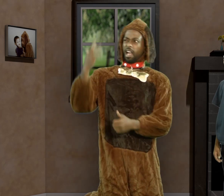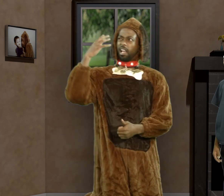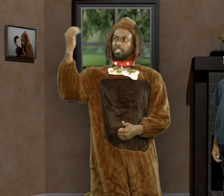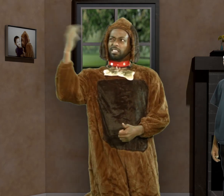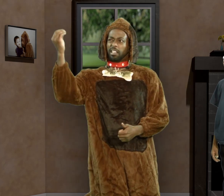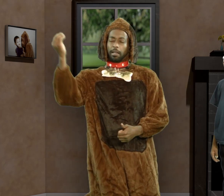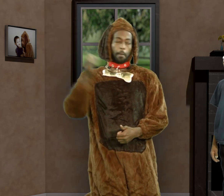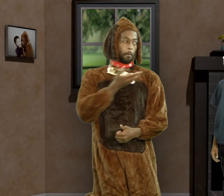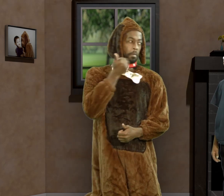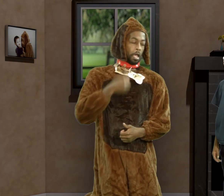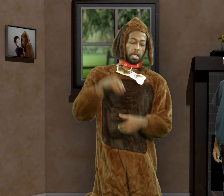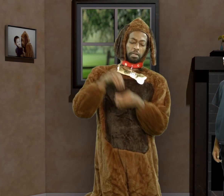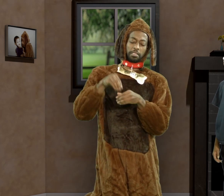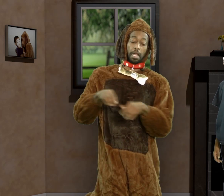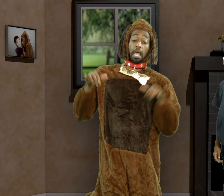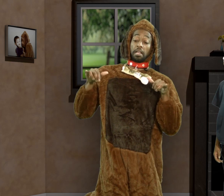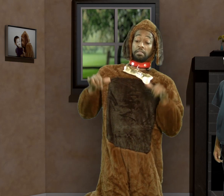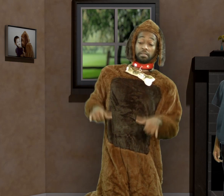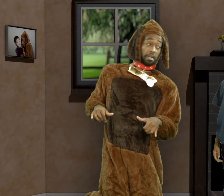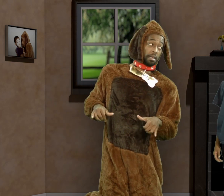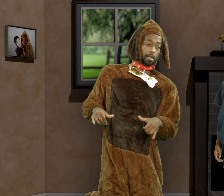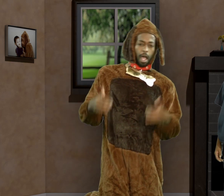stay indoors where there's air conditioning.